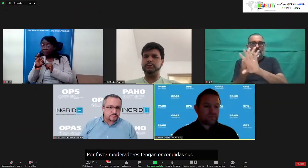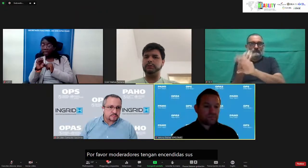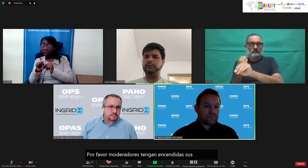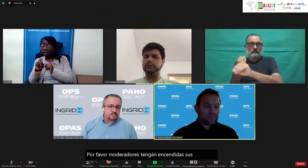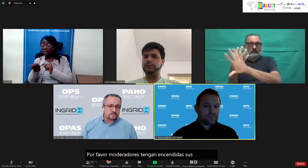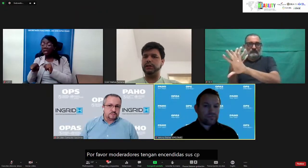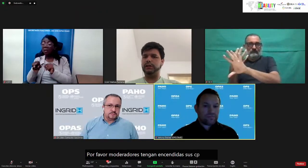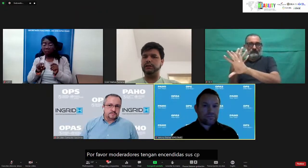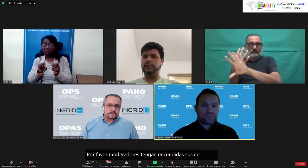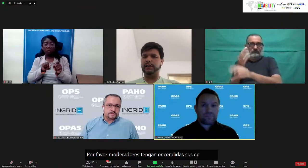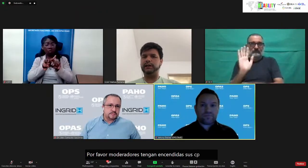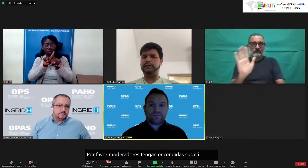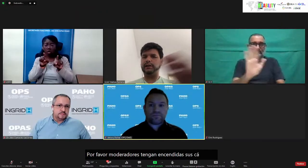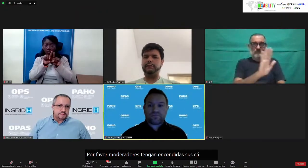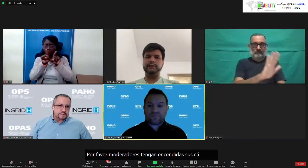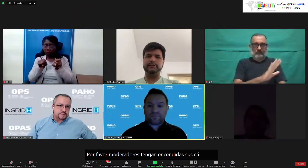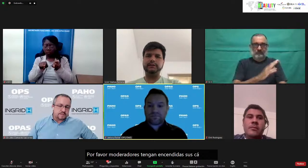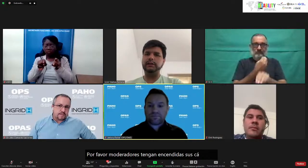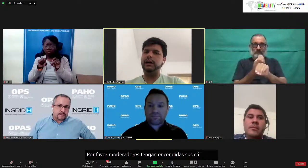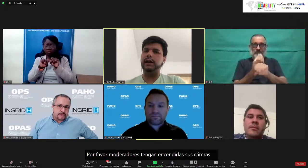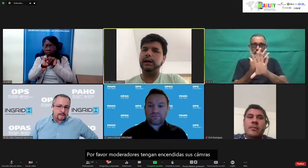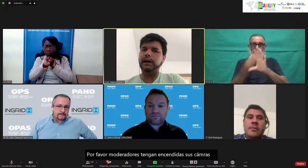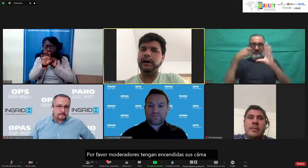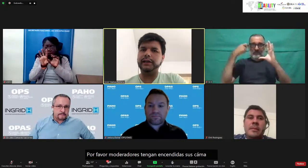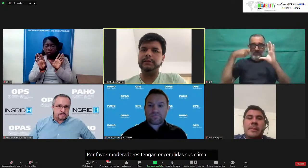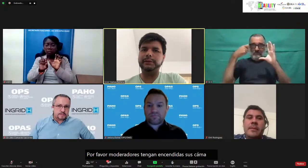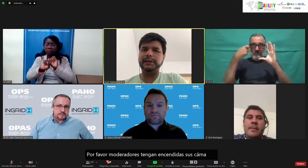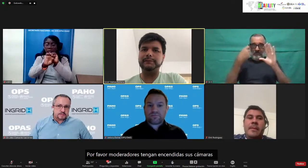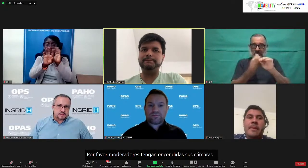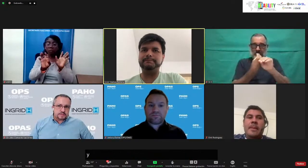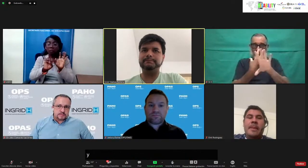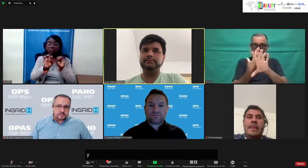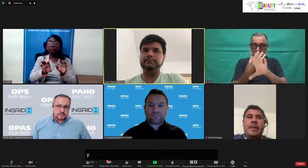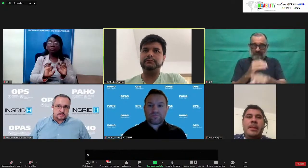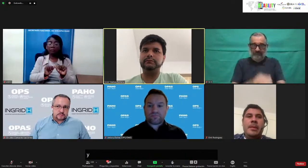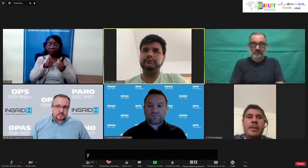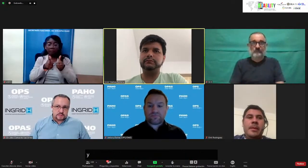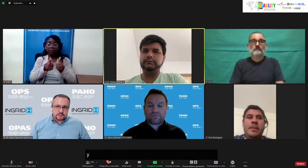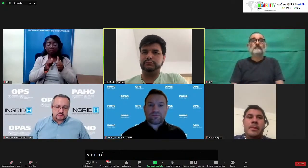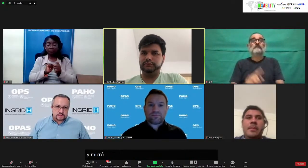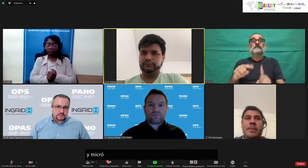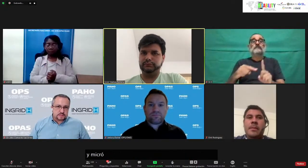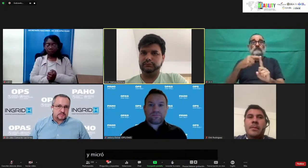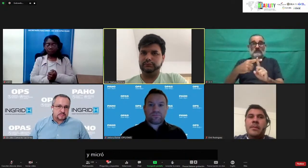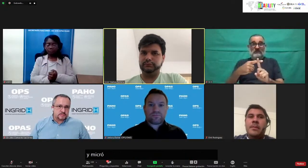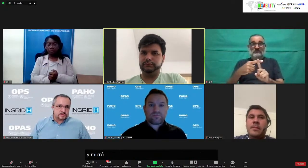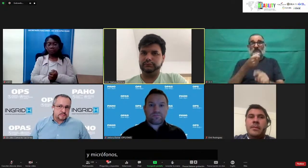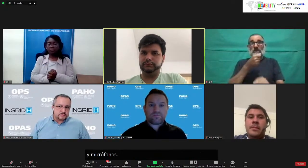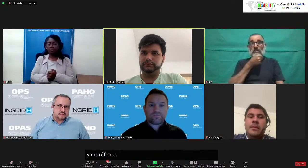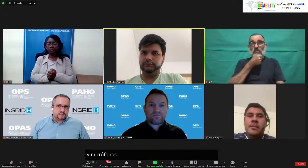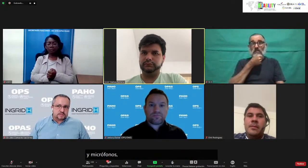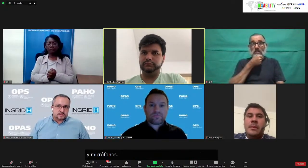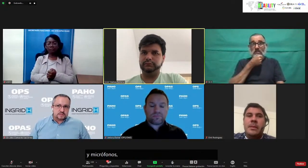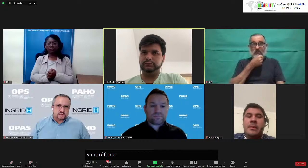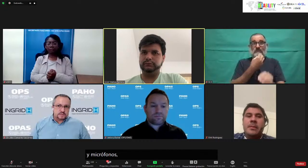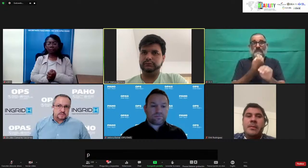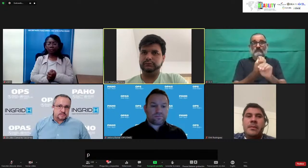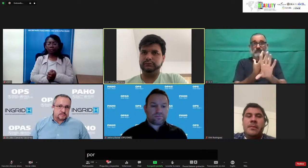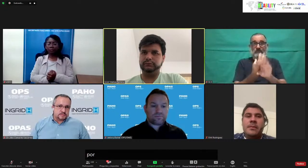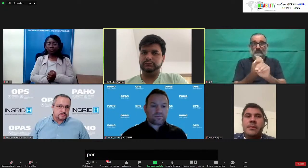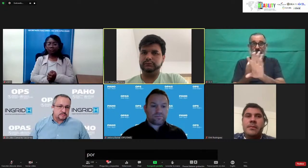to tell that you can that the itv can tell us that everything is okay so that we can move forward in this panel